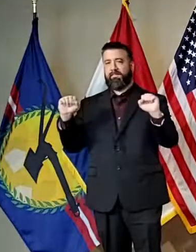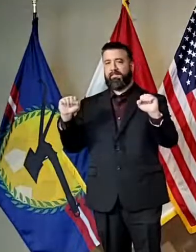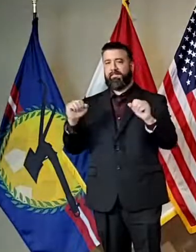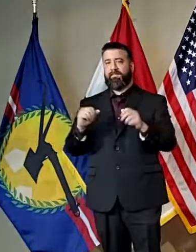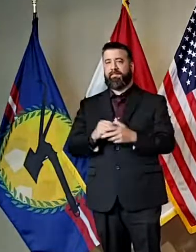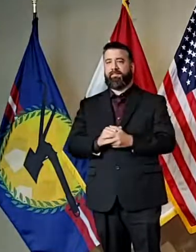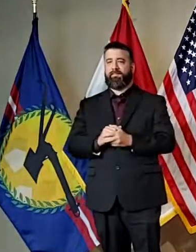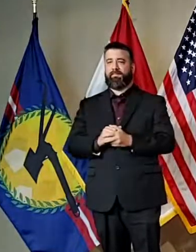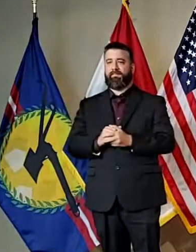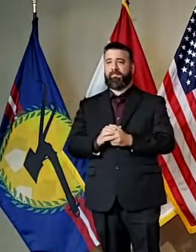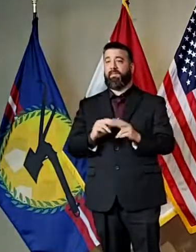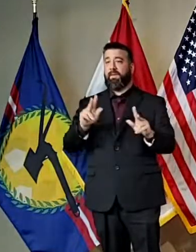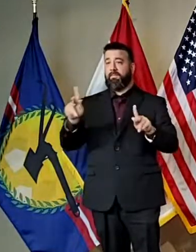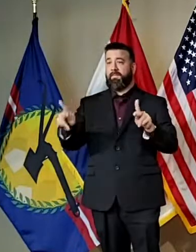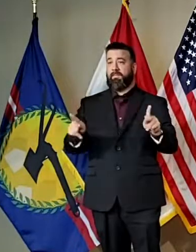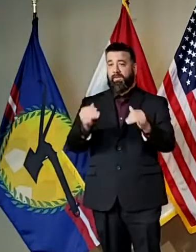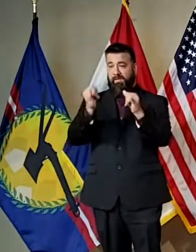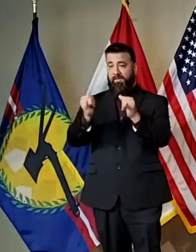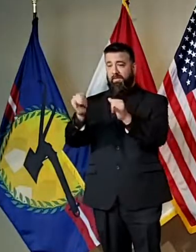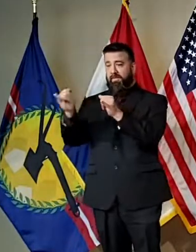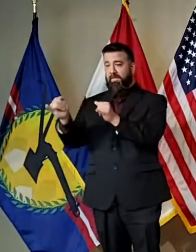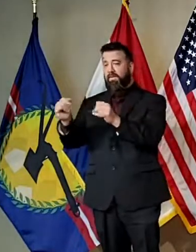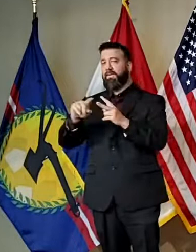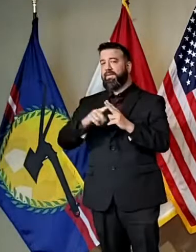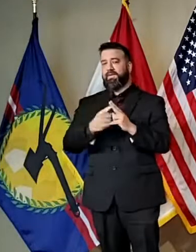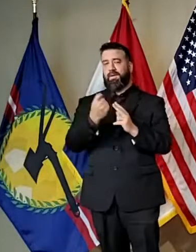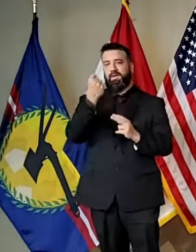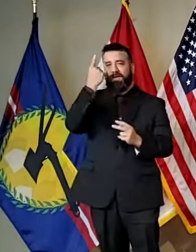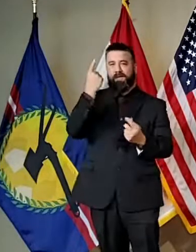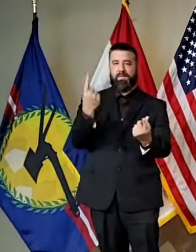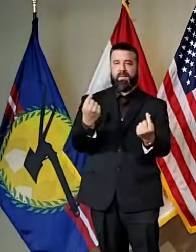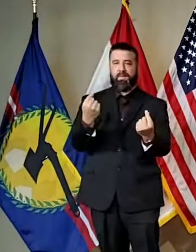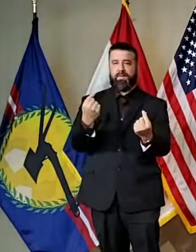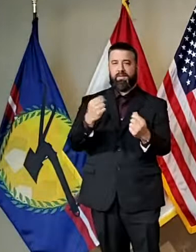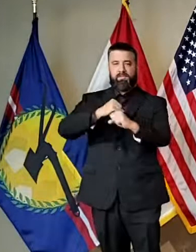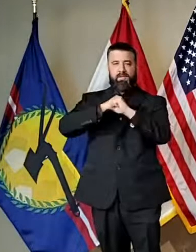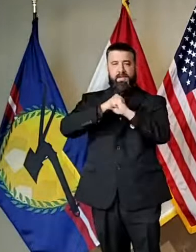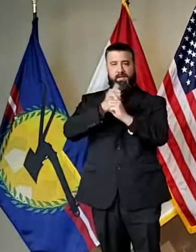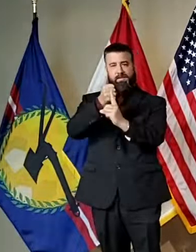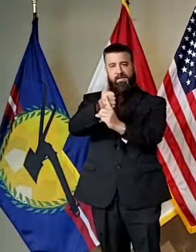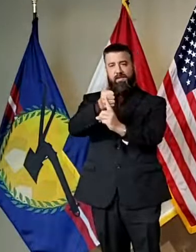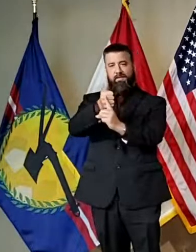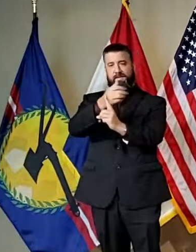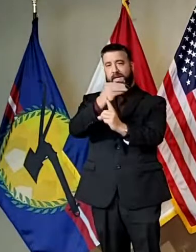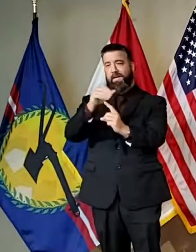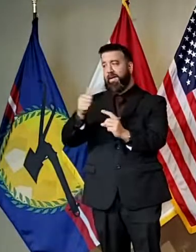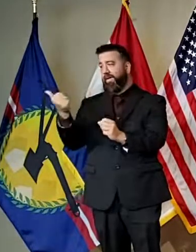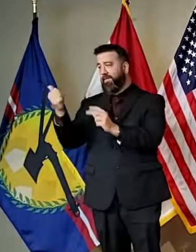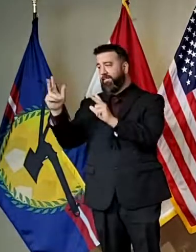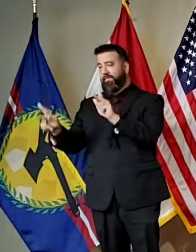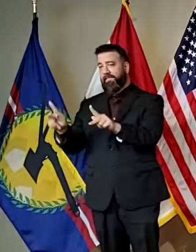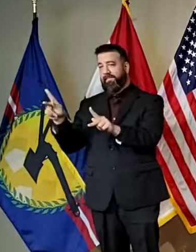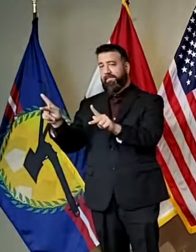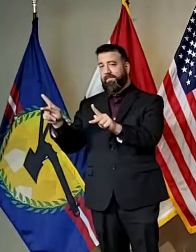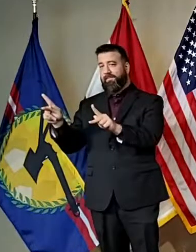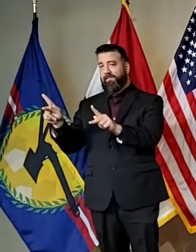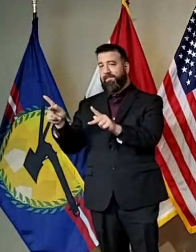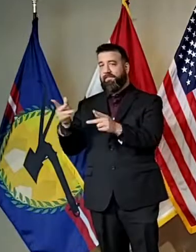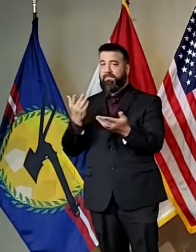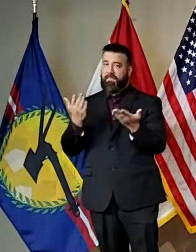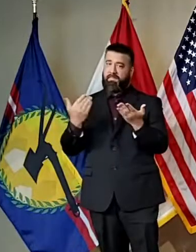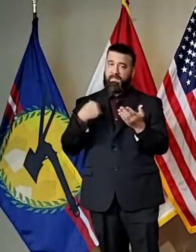starting to understand what they need to do as an individual to keep themselves safe and to protect others from the likelihood that they may be carrying